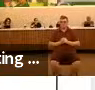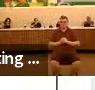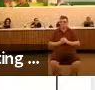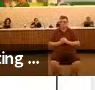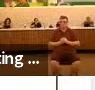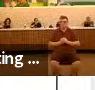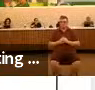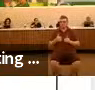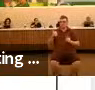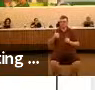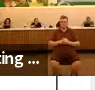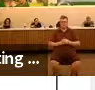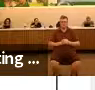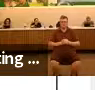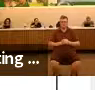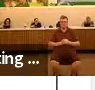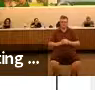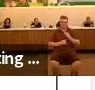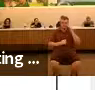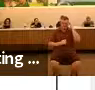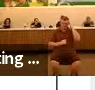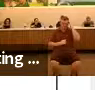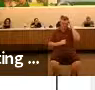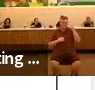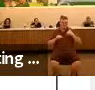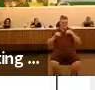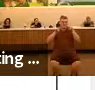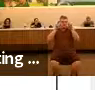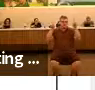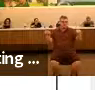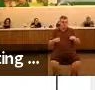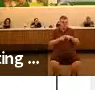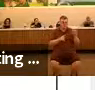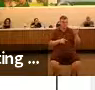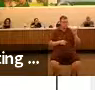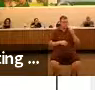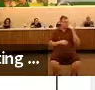We've got the stuff up on the screen as well, so.